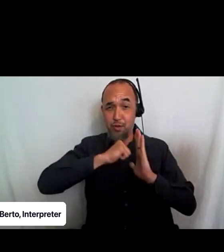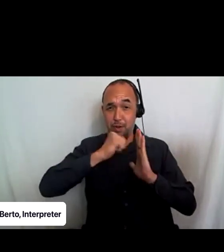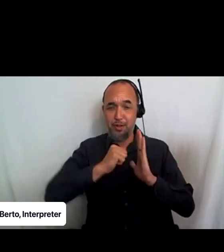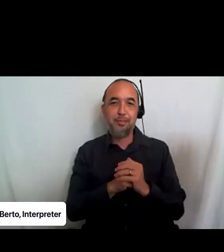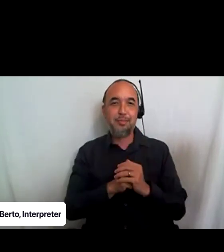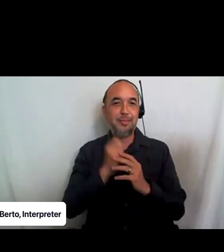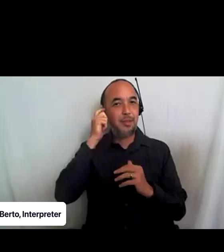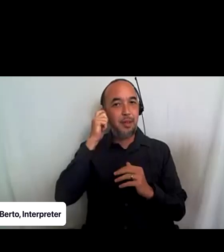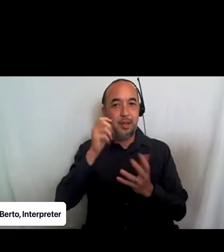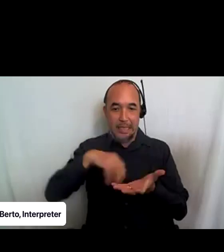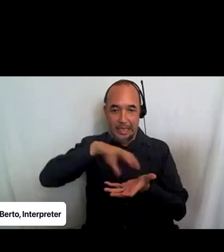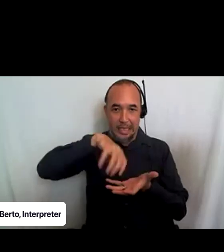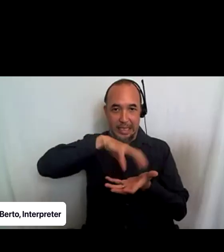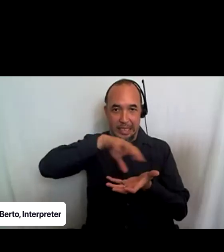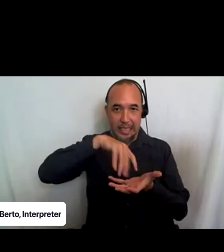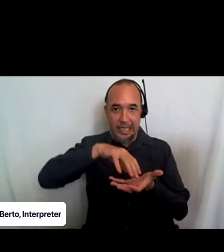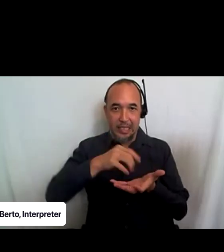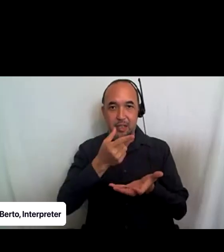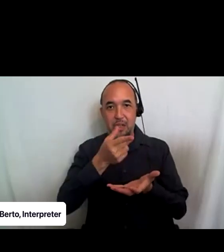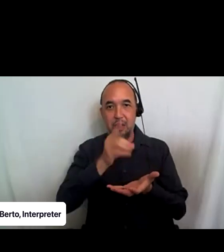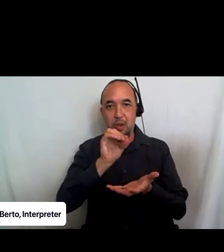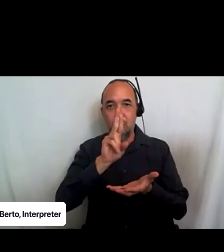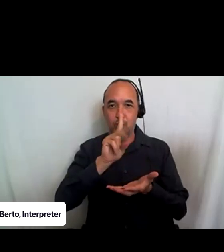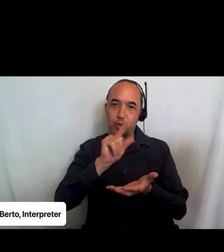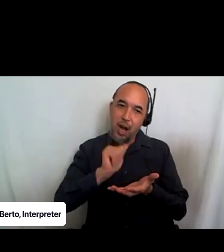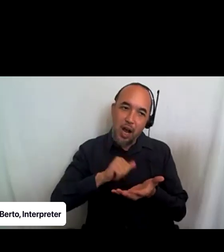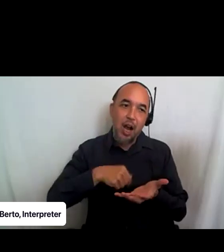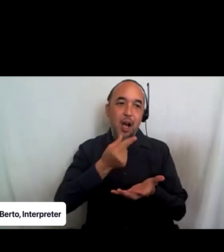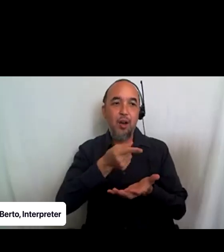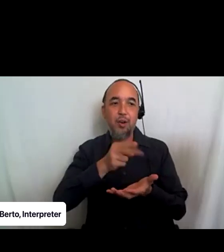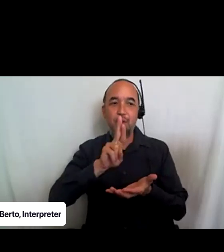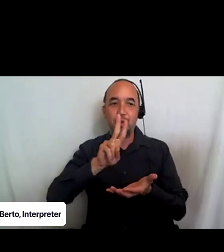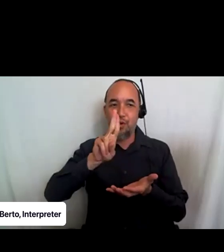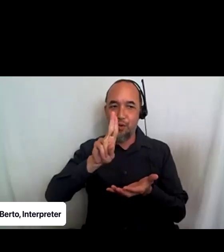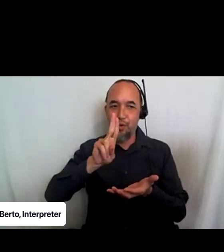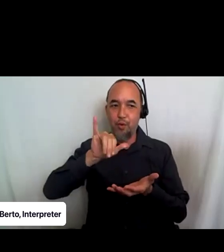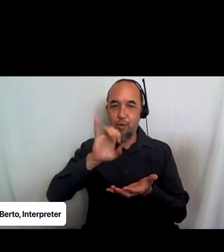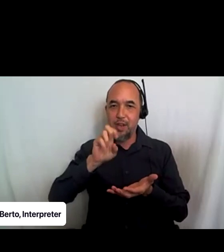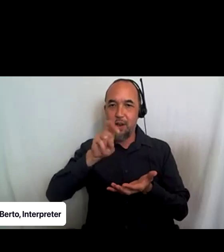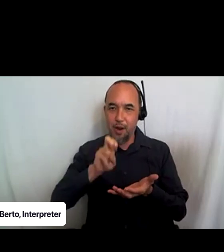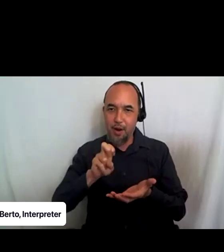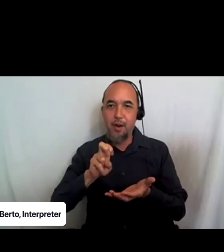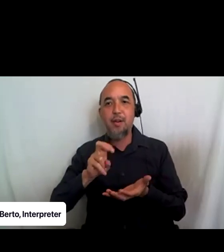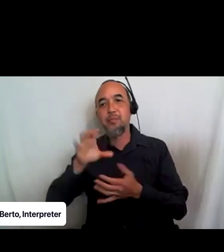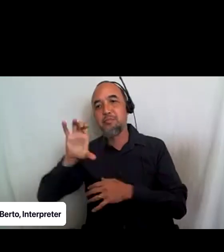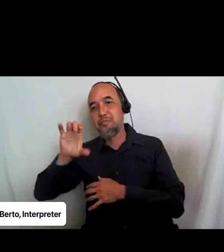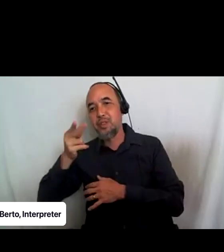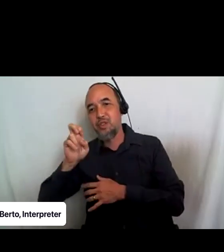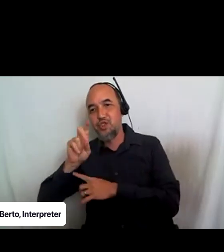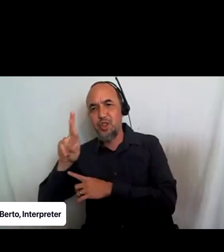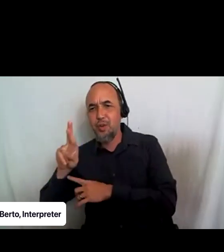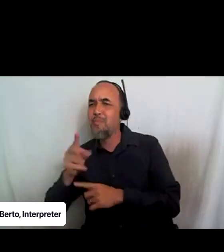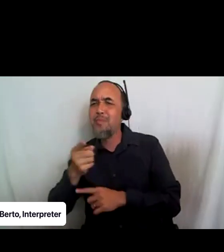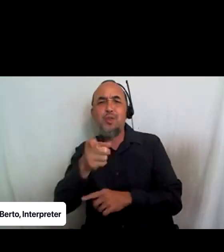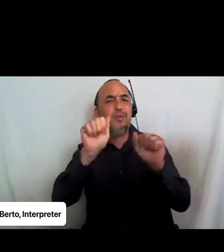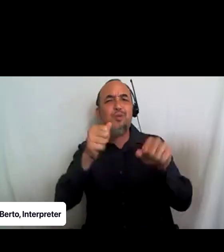said, mix it all together, the Gouda, the Gruyere, and the cheddar, or whatever cheeses you have used. This is your recipe to play with, guys. Use